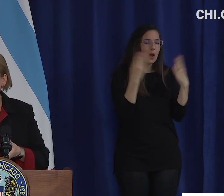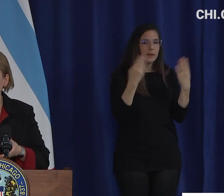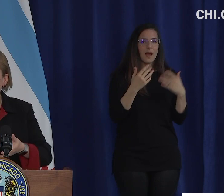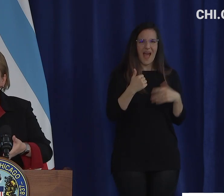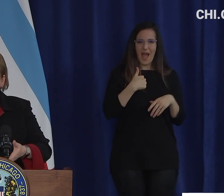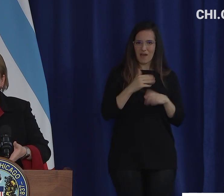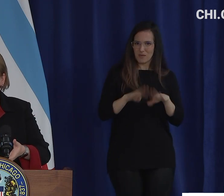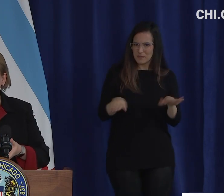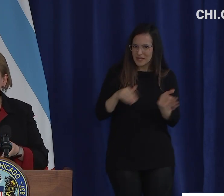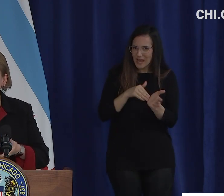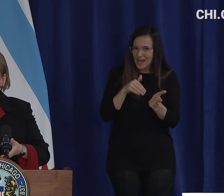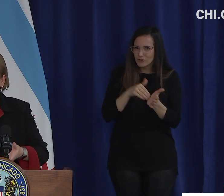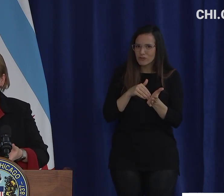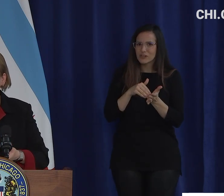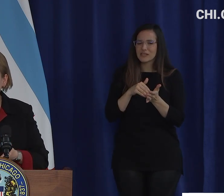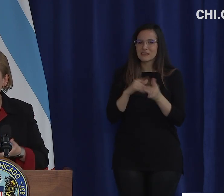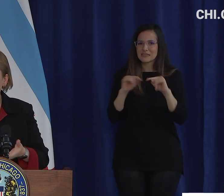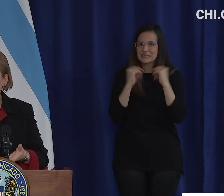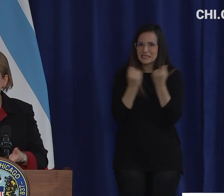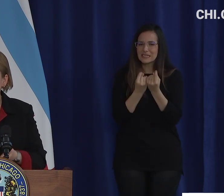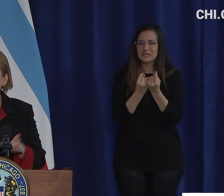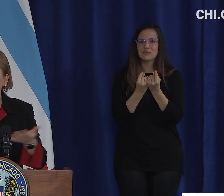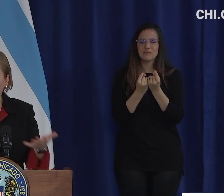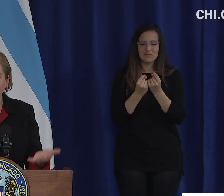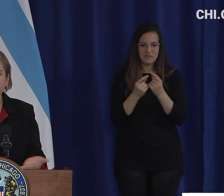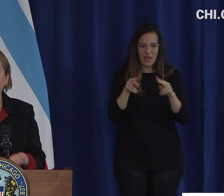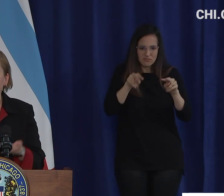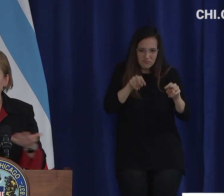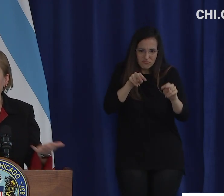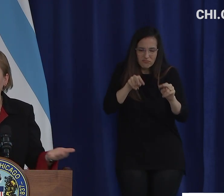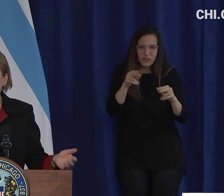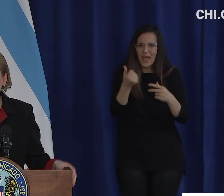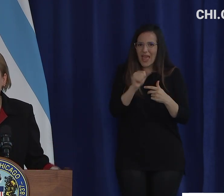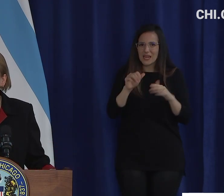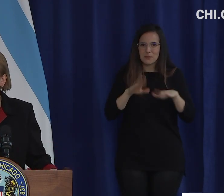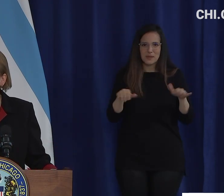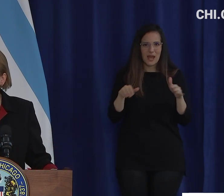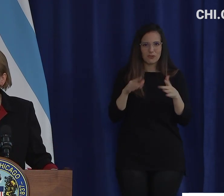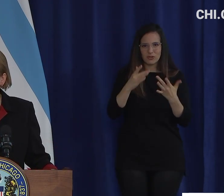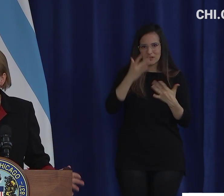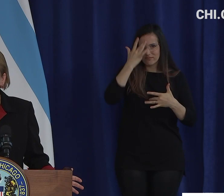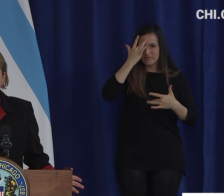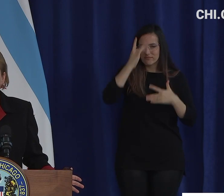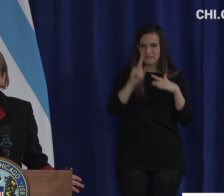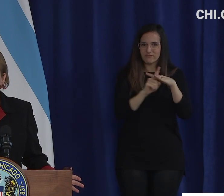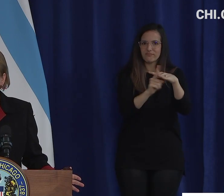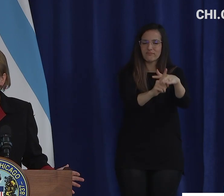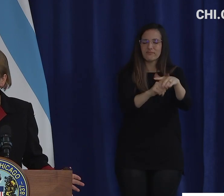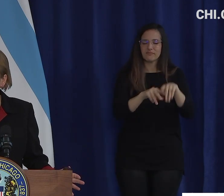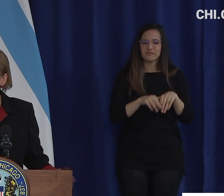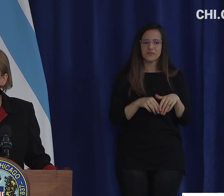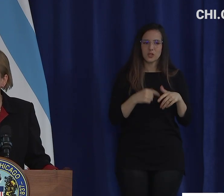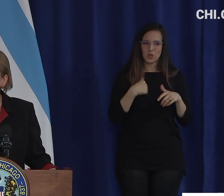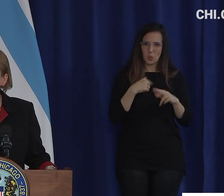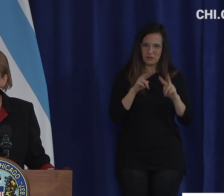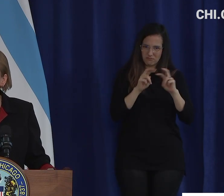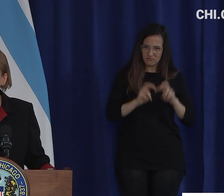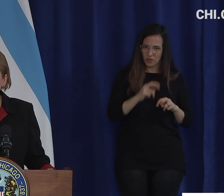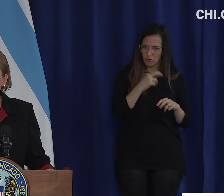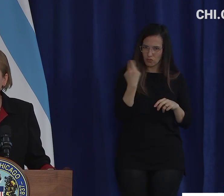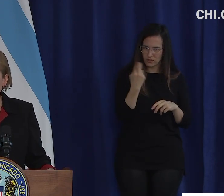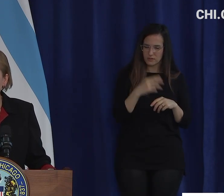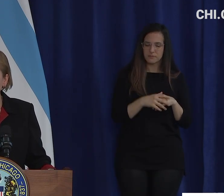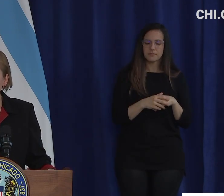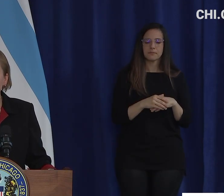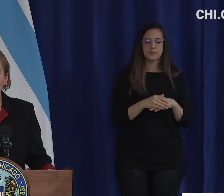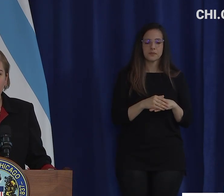that looks a lot at any pediatric cases that come in, so we understand risk factors there. If and when there are cases in